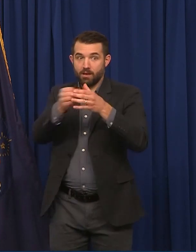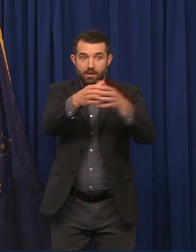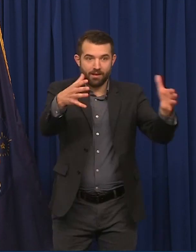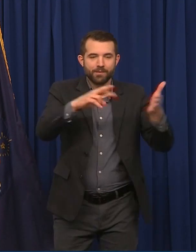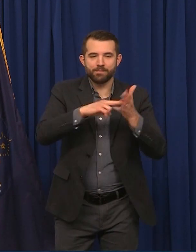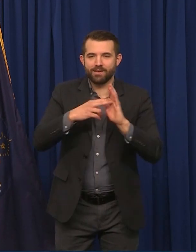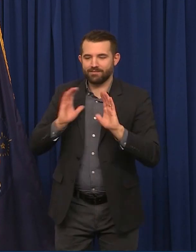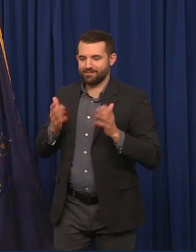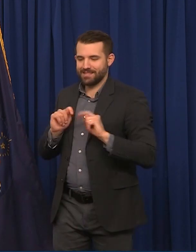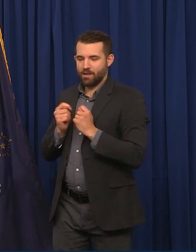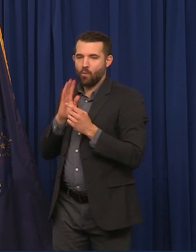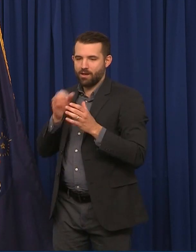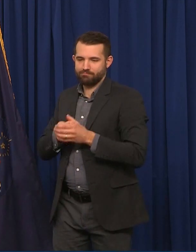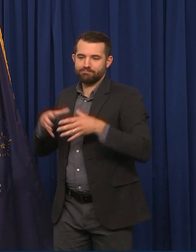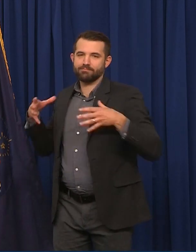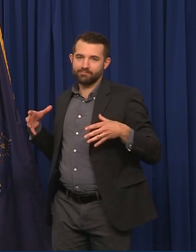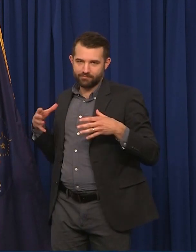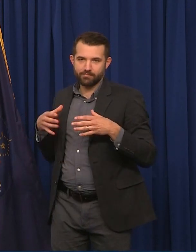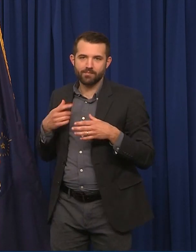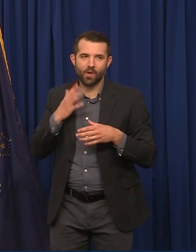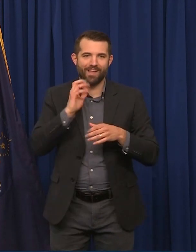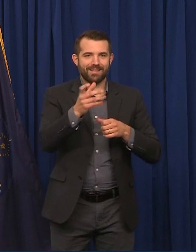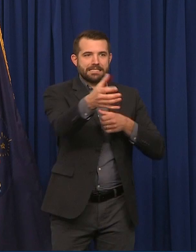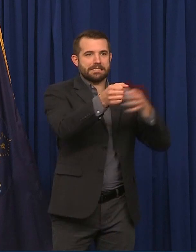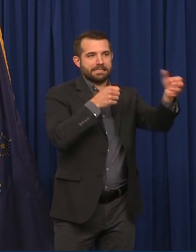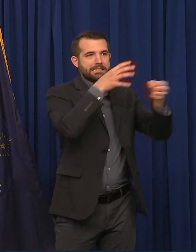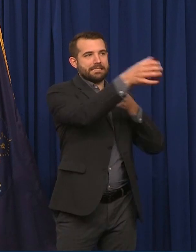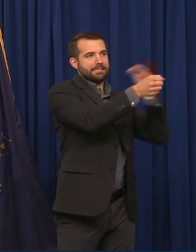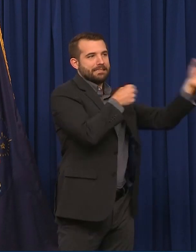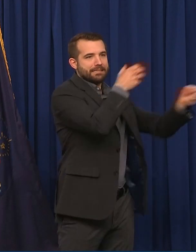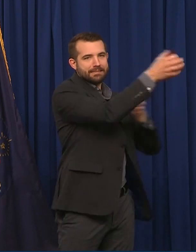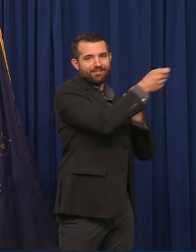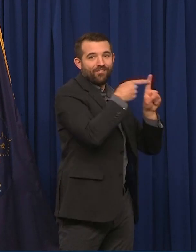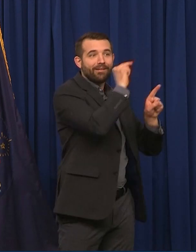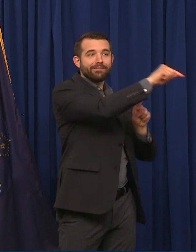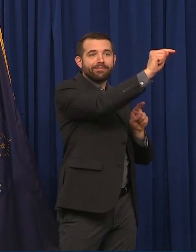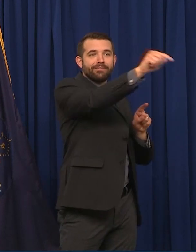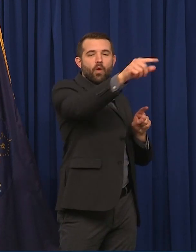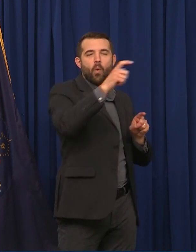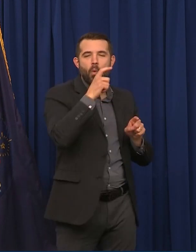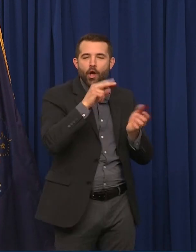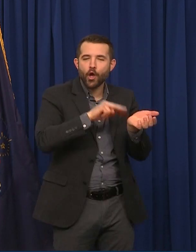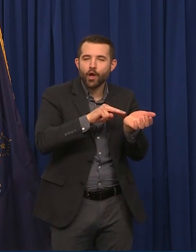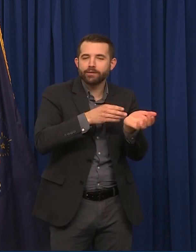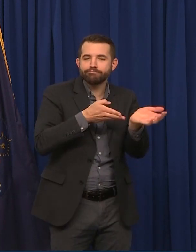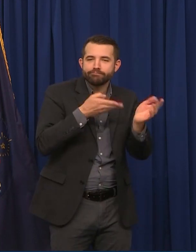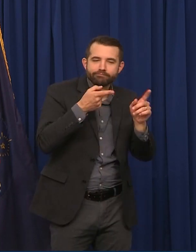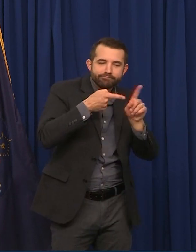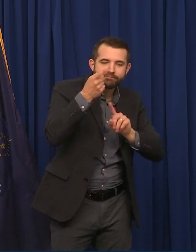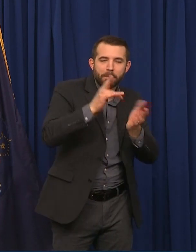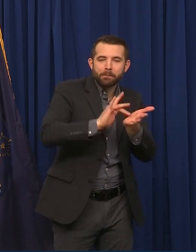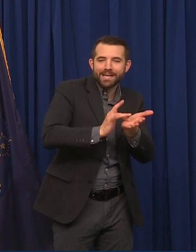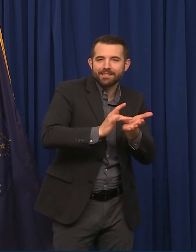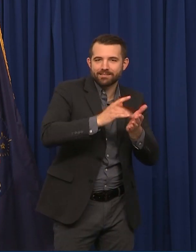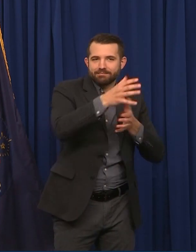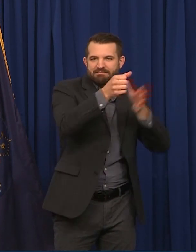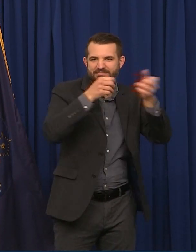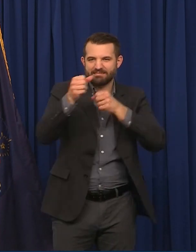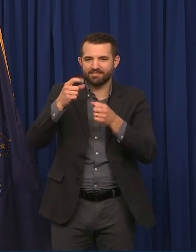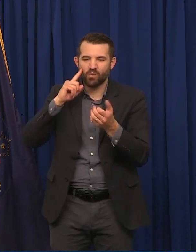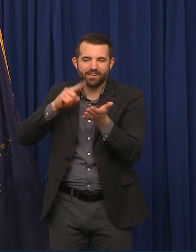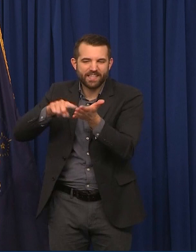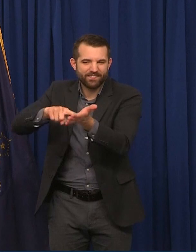grown, the force of people that we've got doing it has grown as well. I'd like to turn next to Kate Koff at the Ellsworth American.